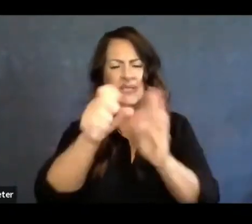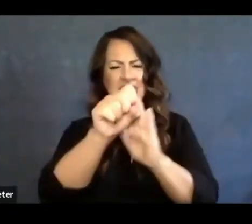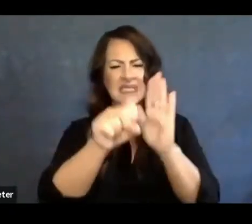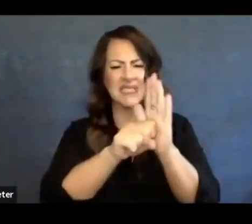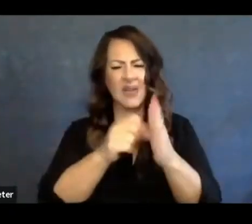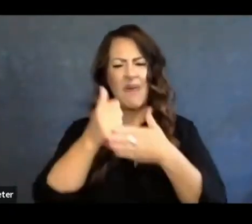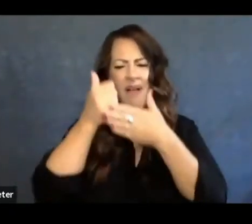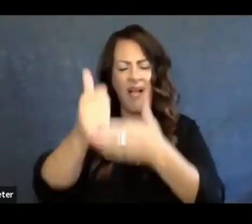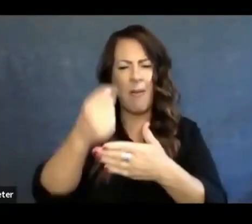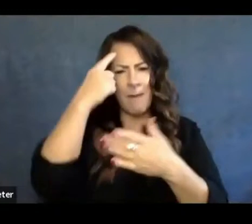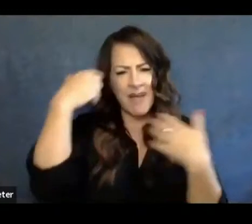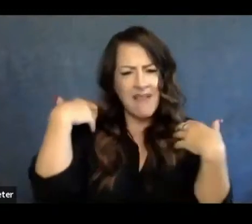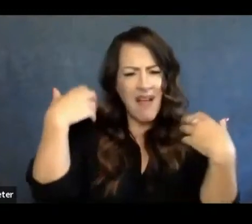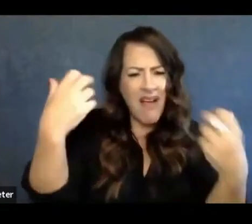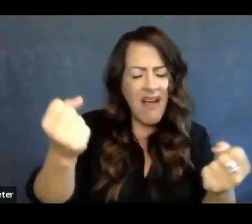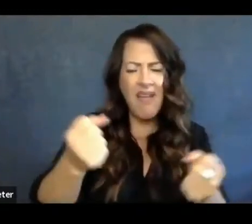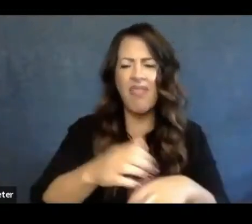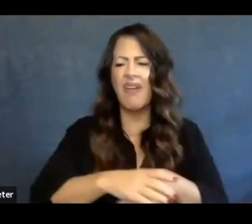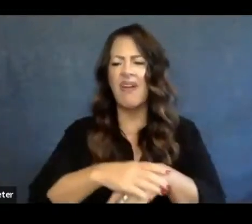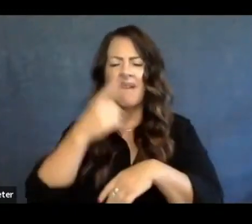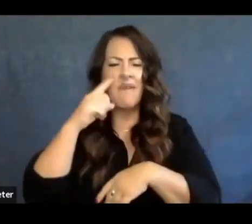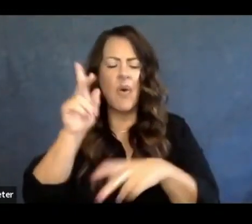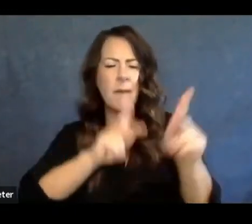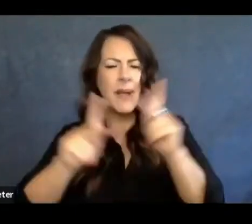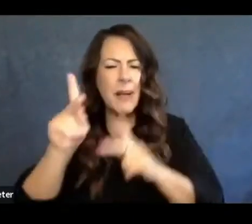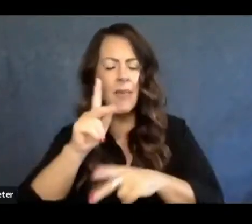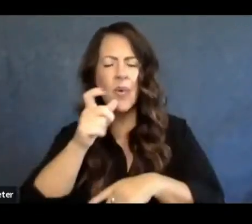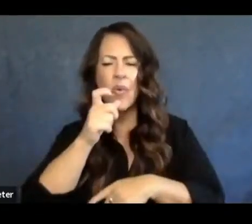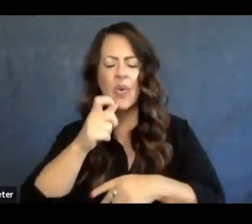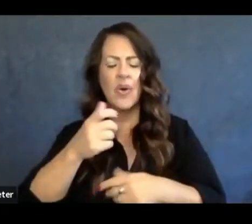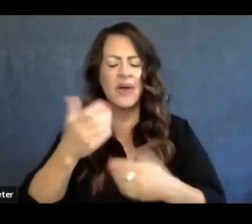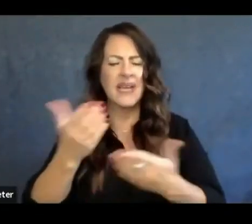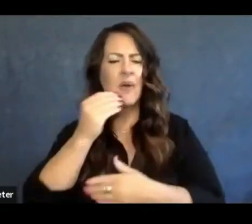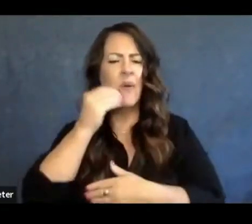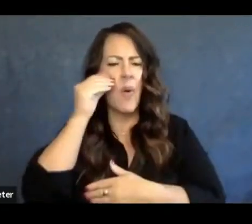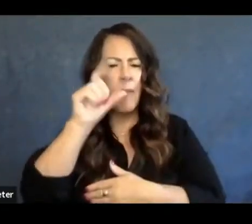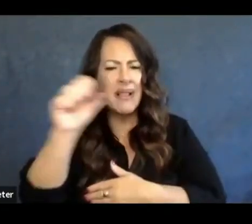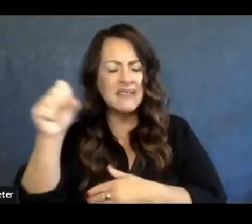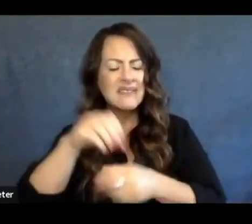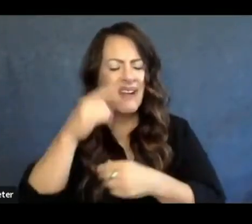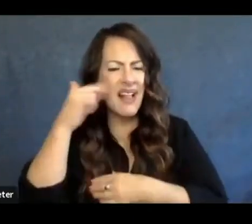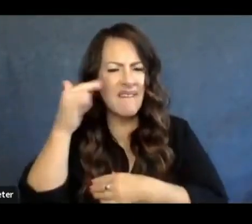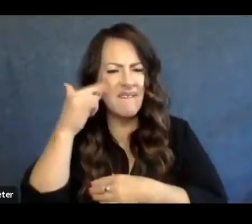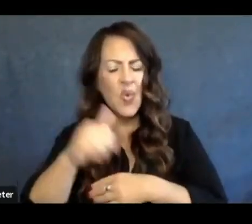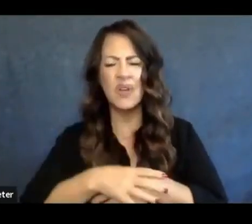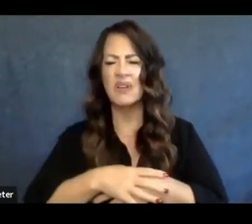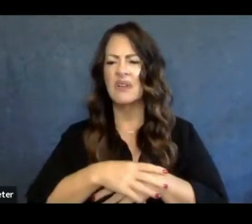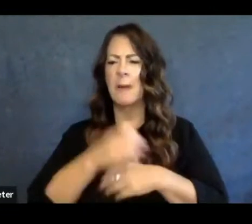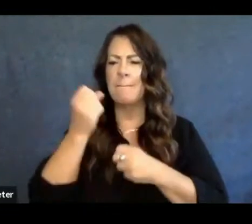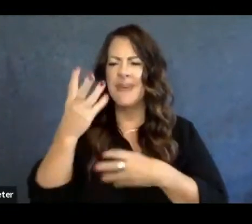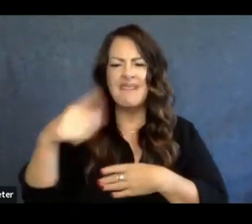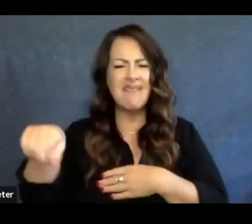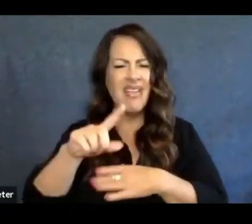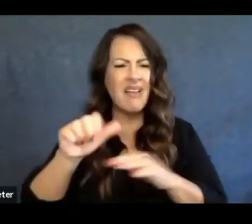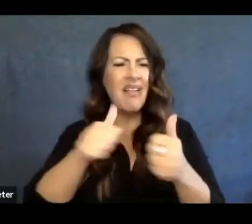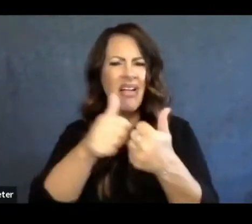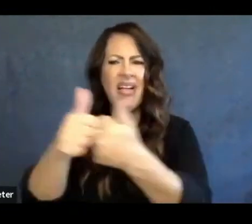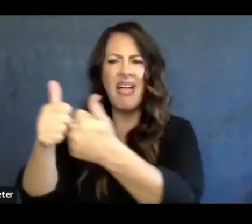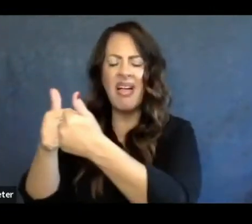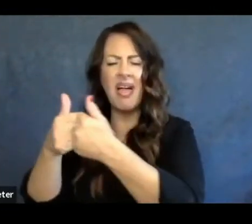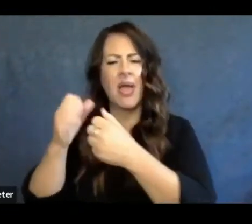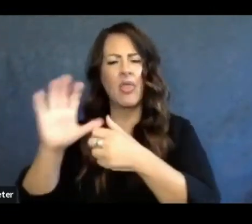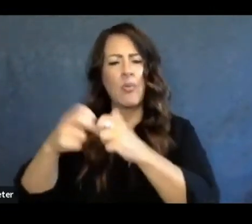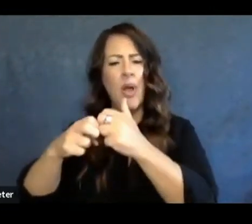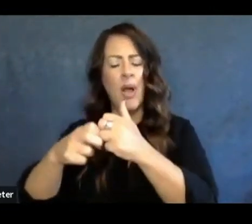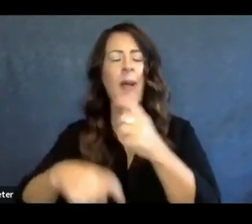mental health preparedness for Californians who are homeless that are dealing with challenges and now the COVID on top